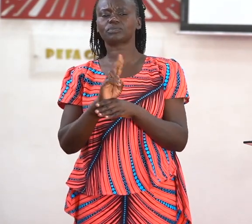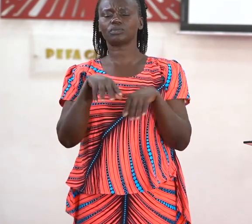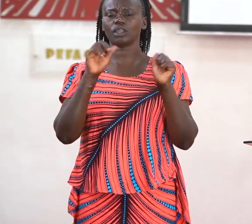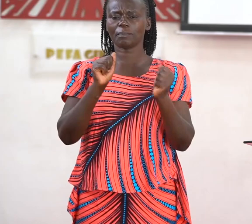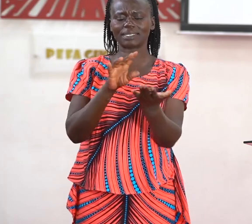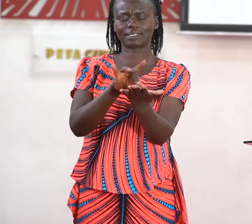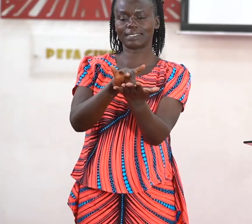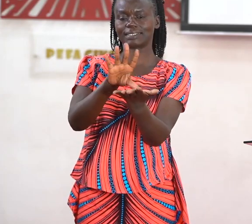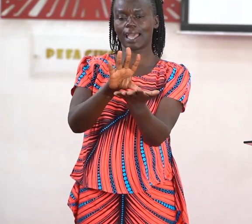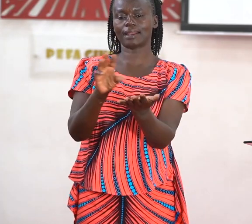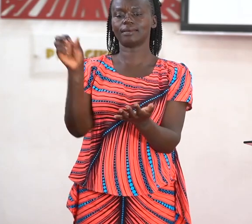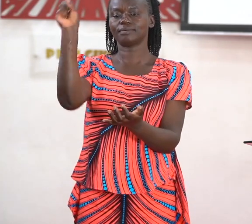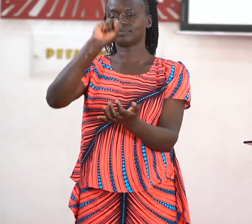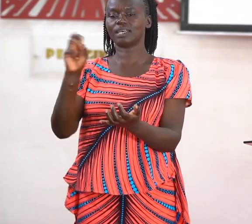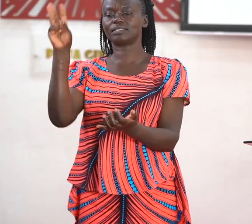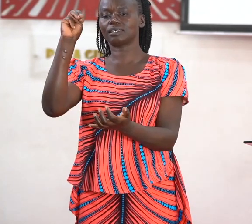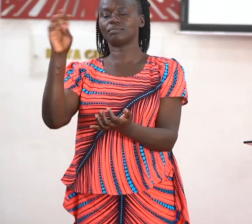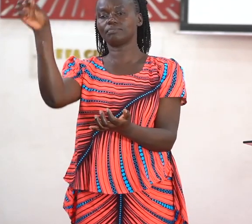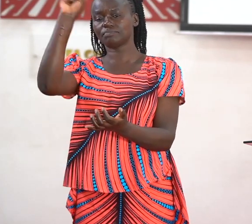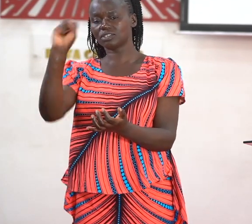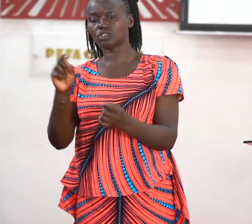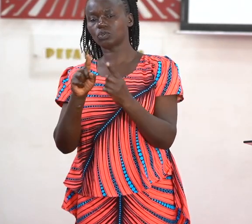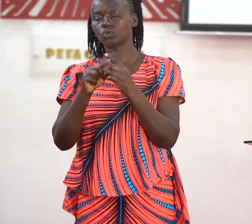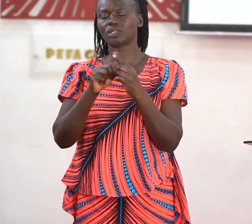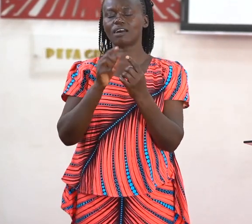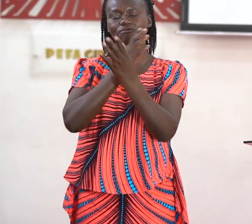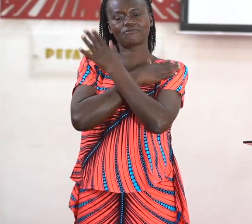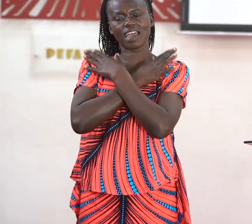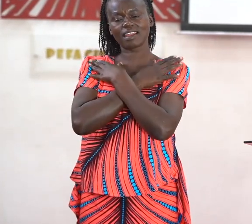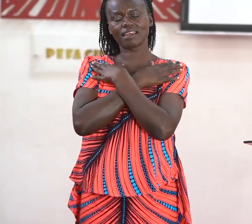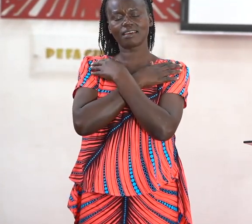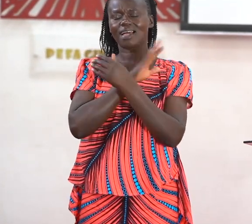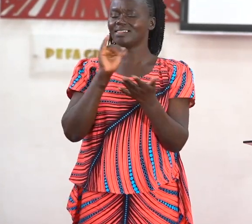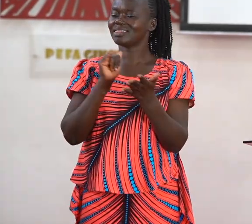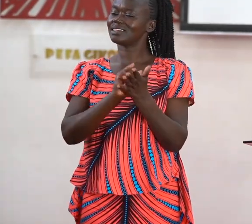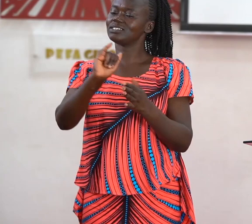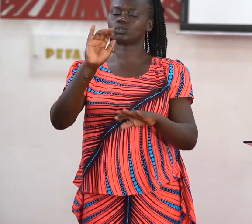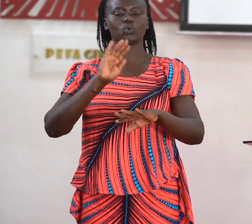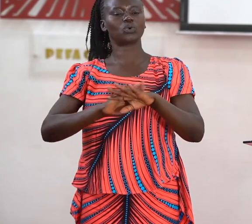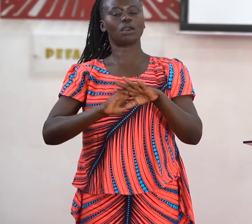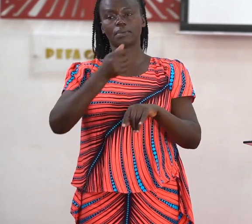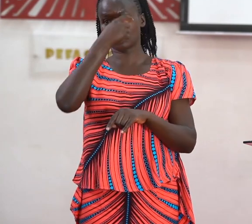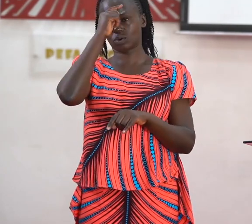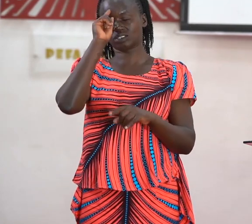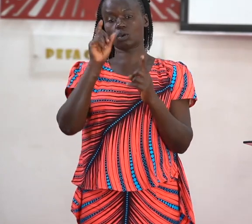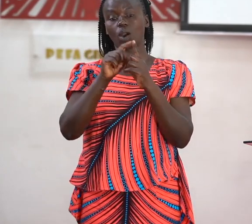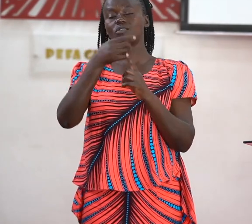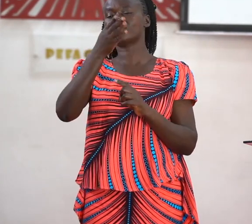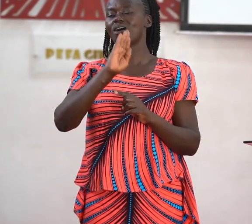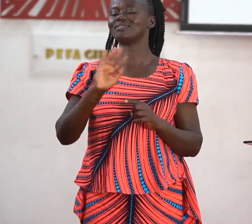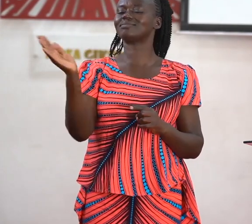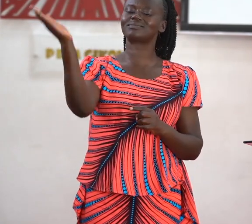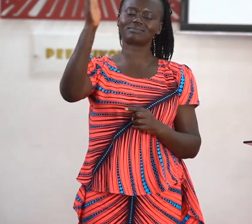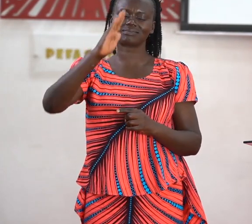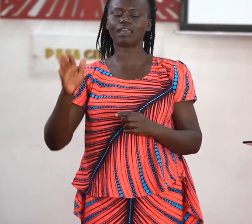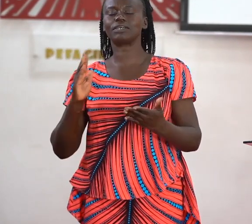send SMSs of the word of God to your friends. And that is good, because the word of God can never be stopped.